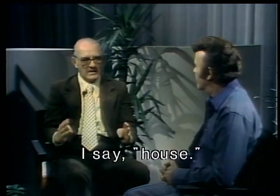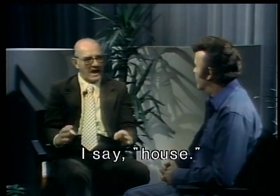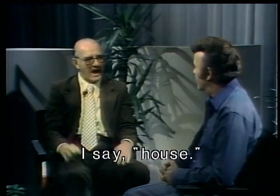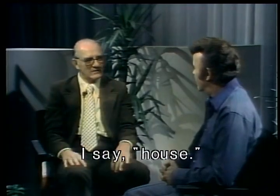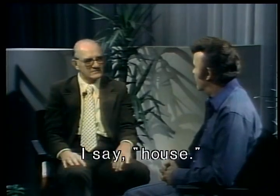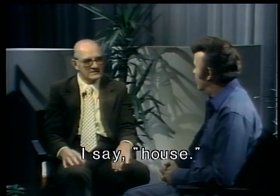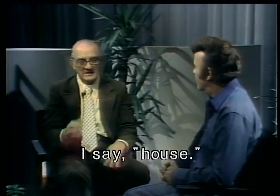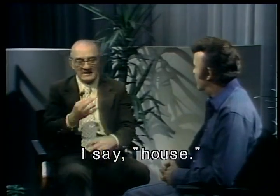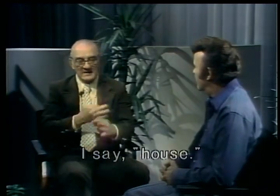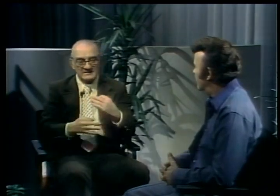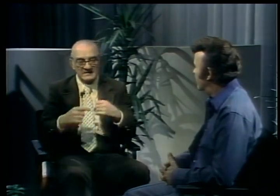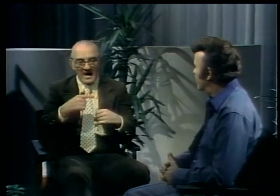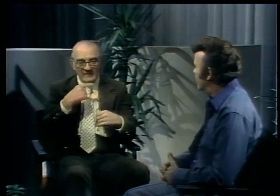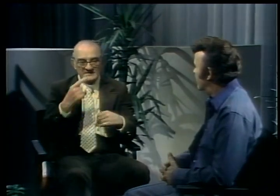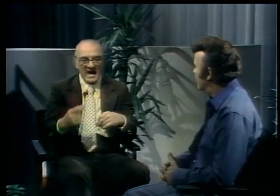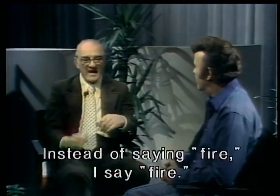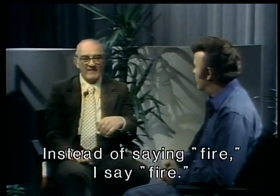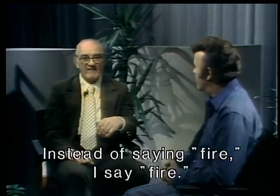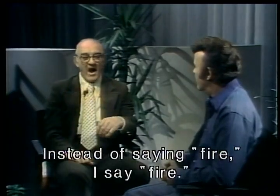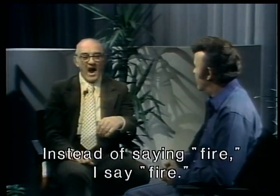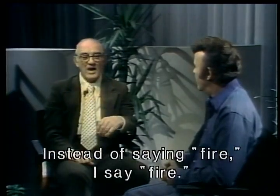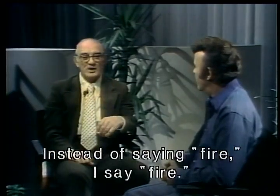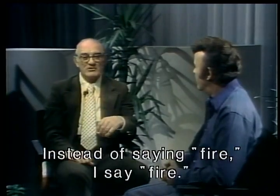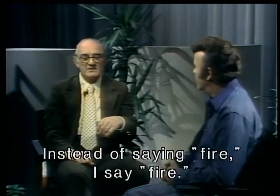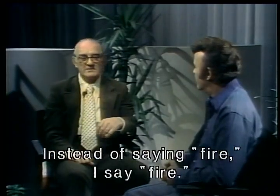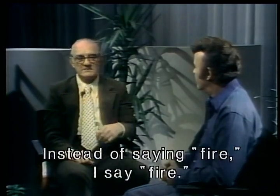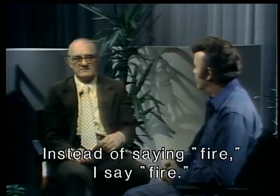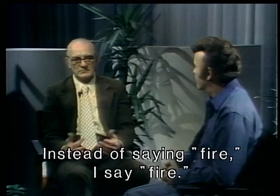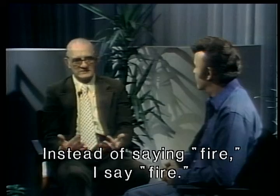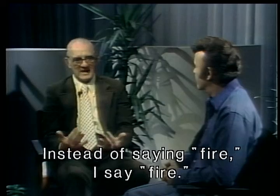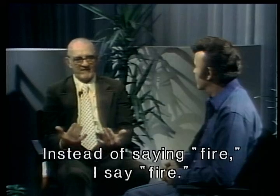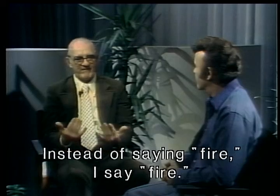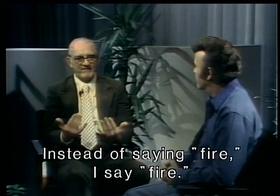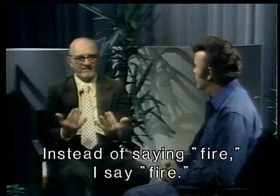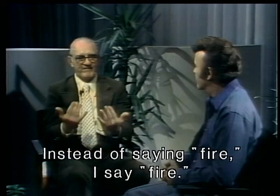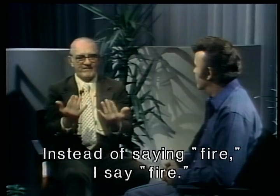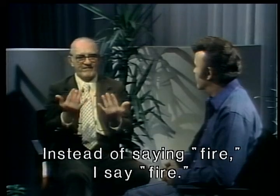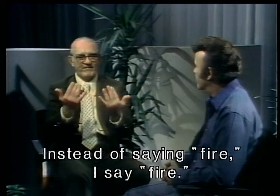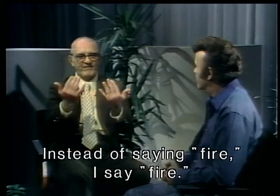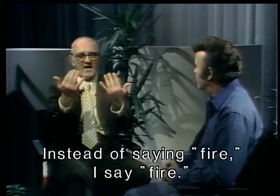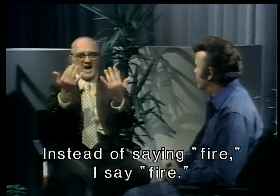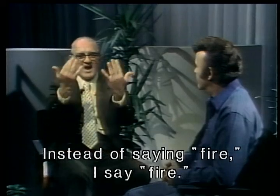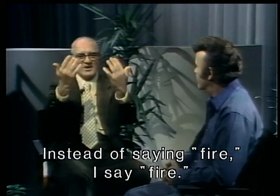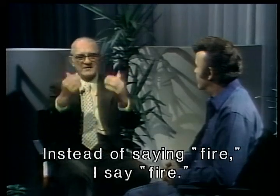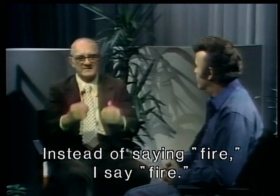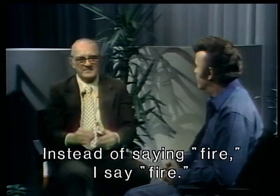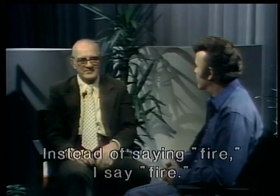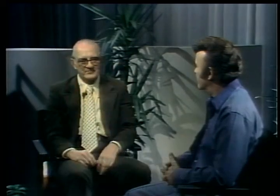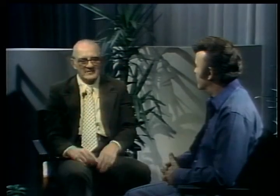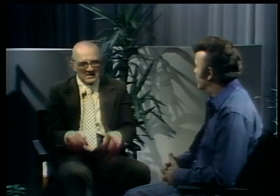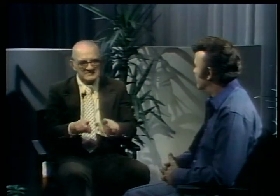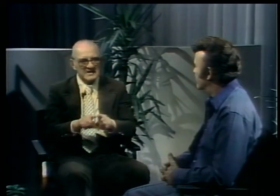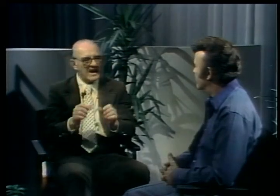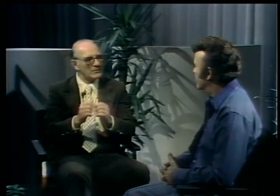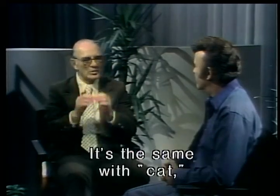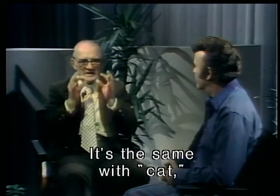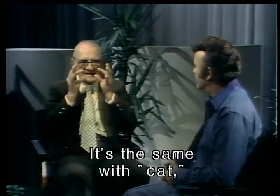house. Instead of saying fire, say fire. And the same with